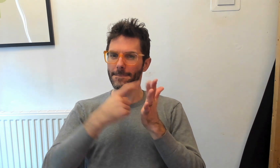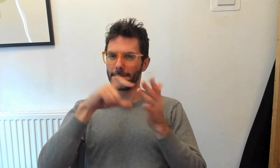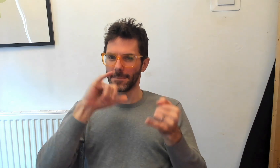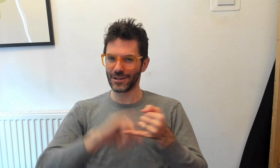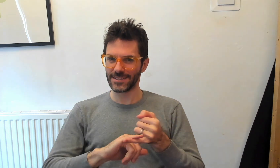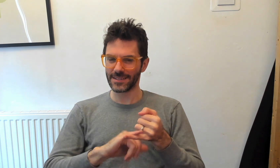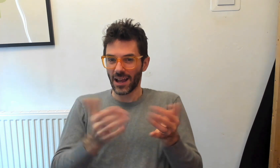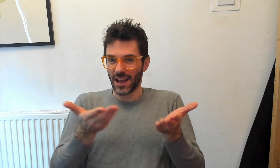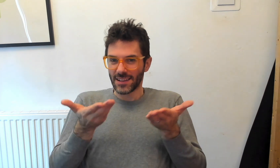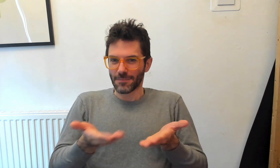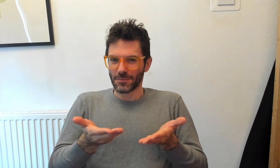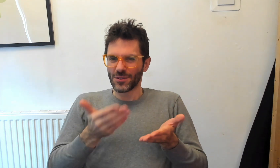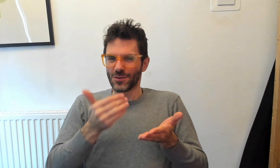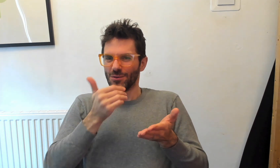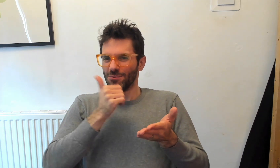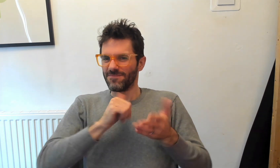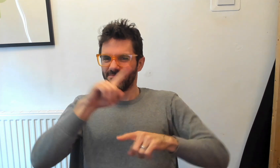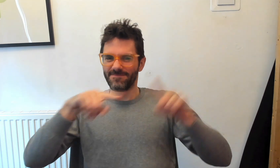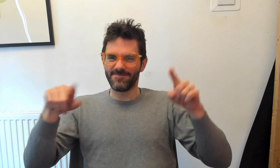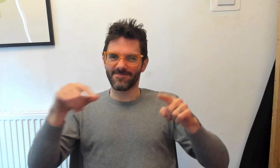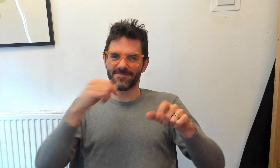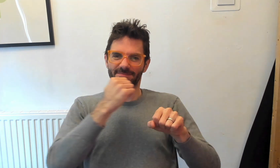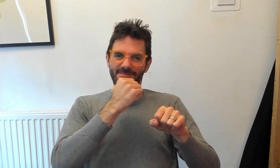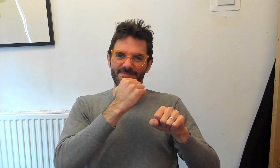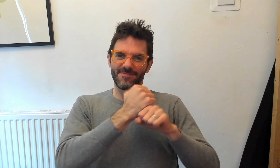And also metrics. Currently we use